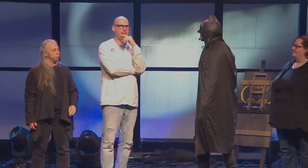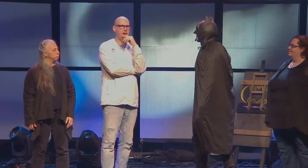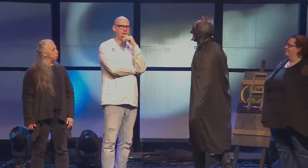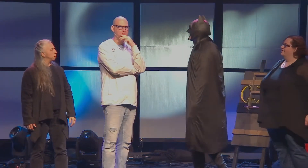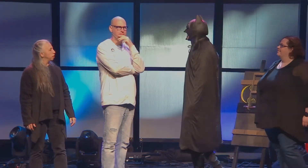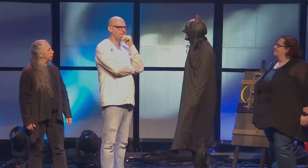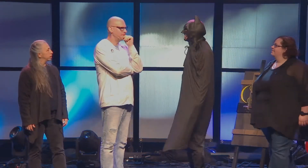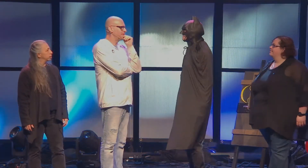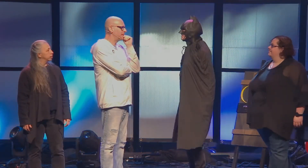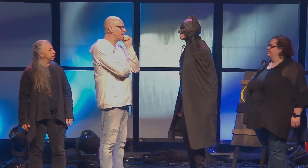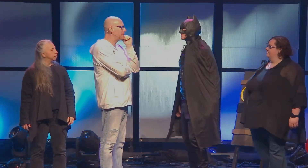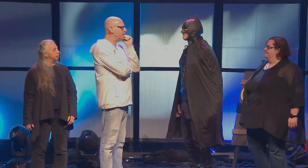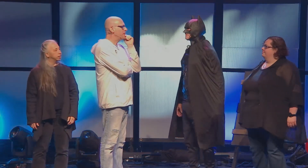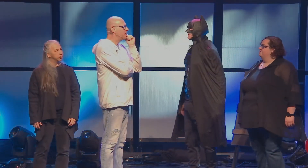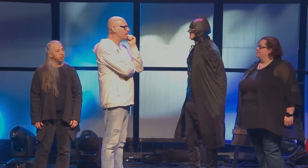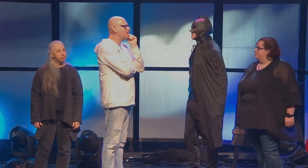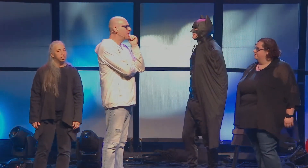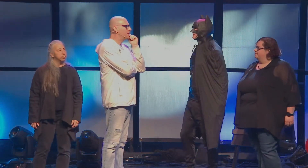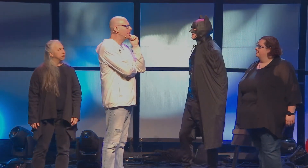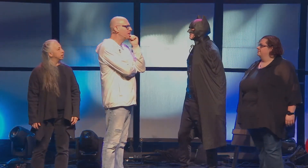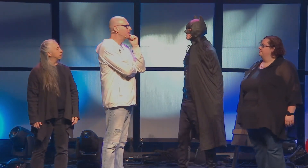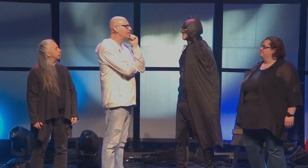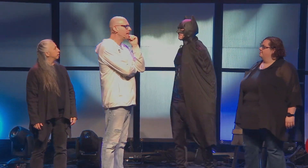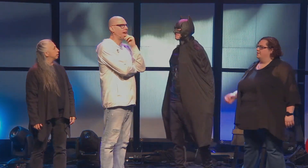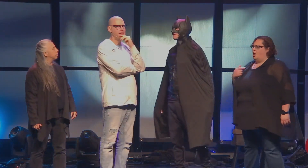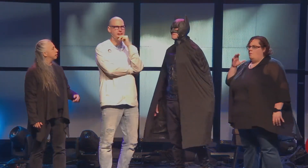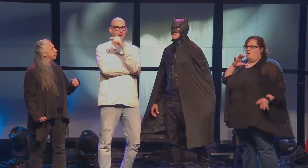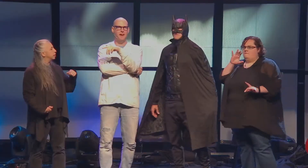Yeah. He's here. The Joker.